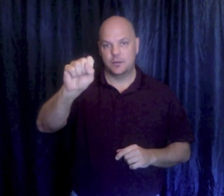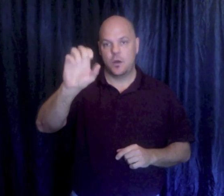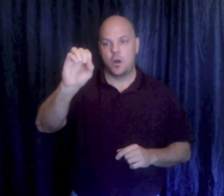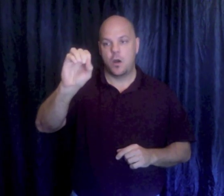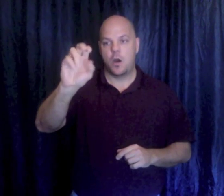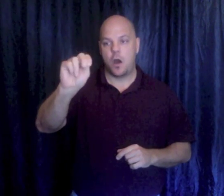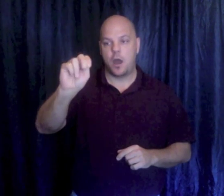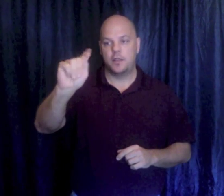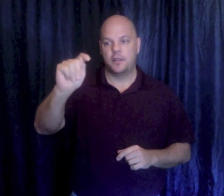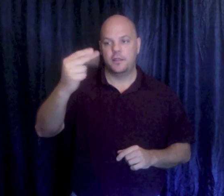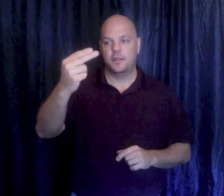www.ceusonthego.com.